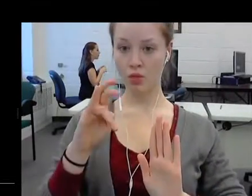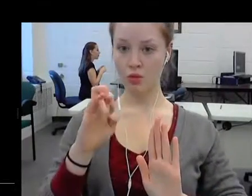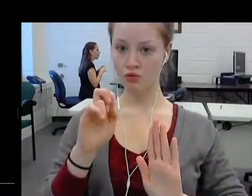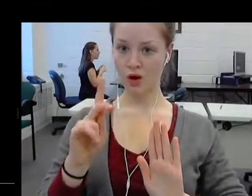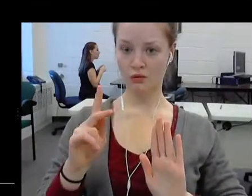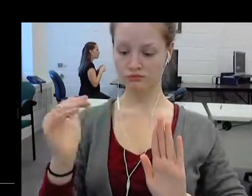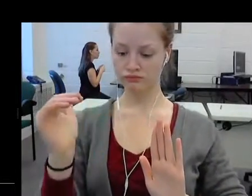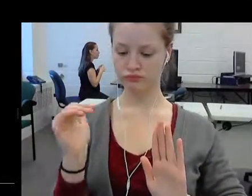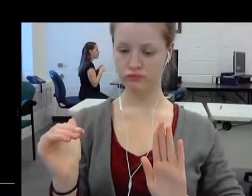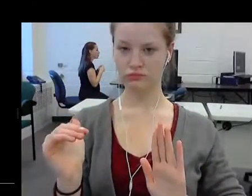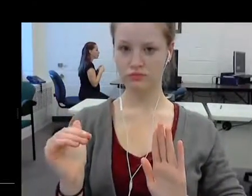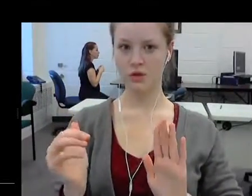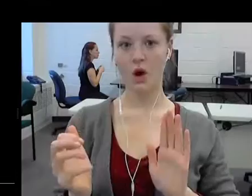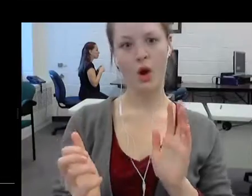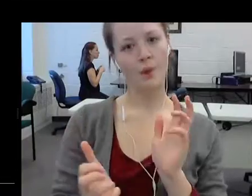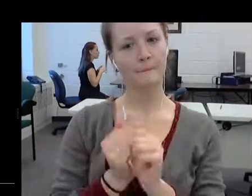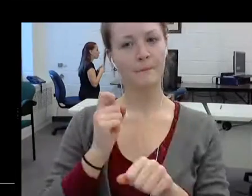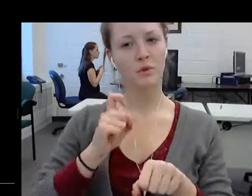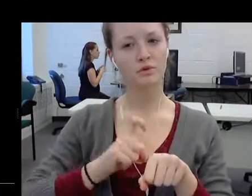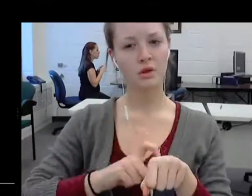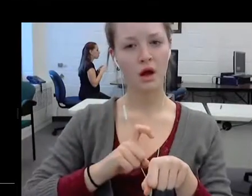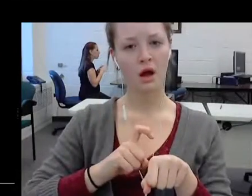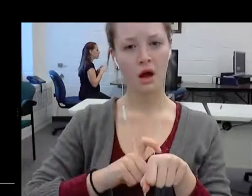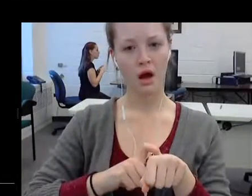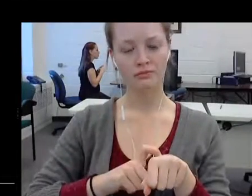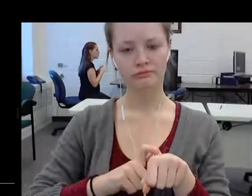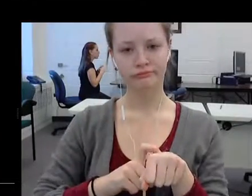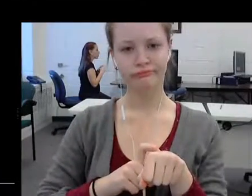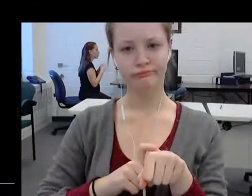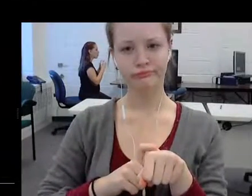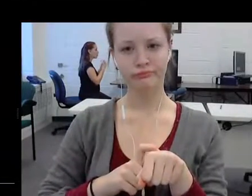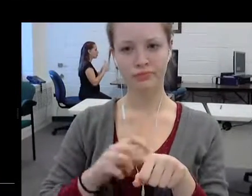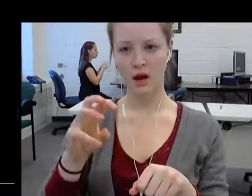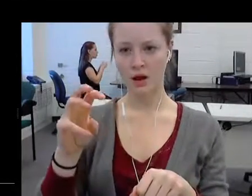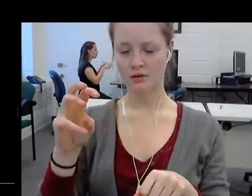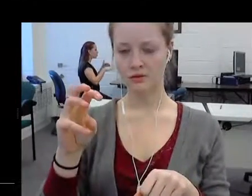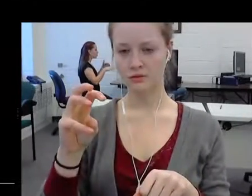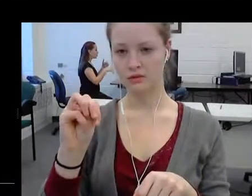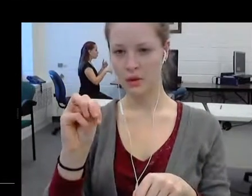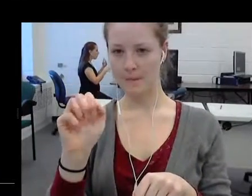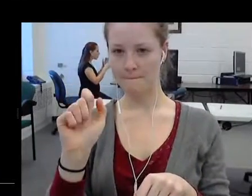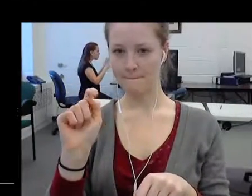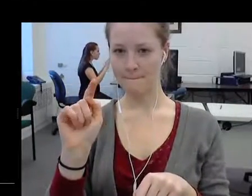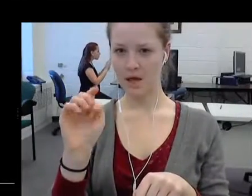most times they meet. I'm just going to abbreviate